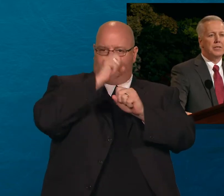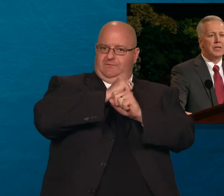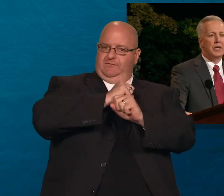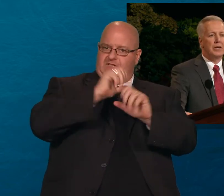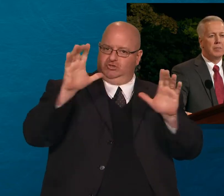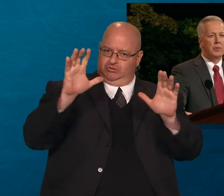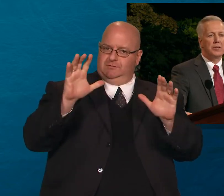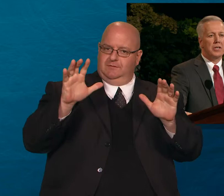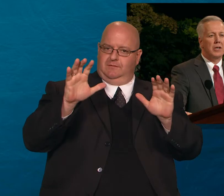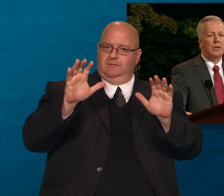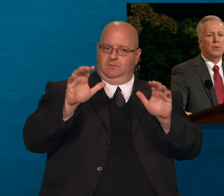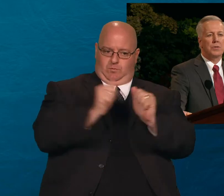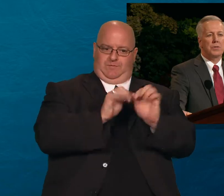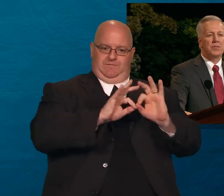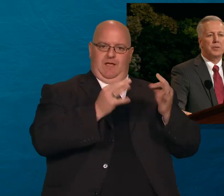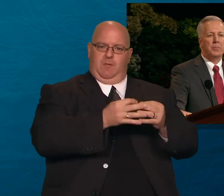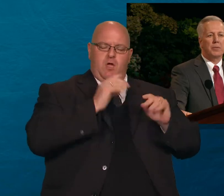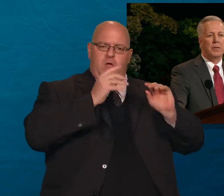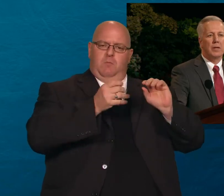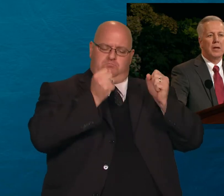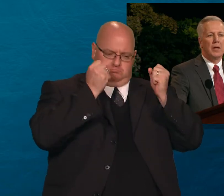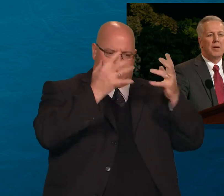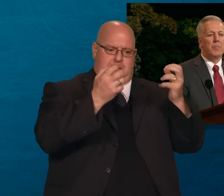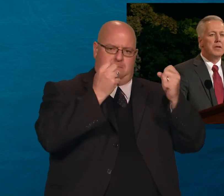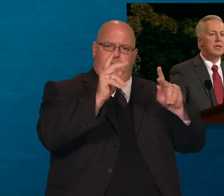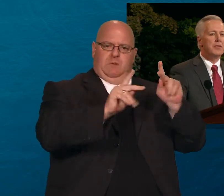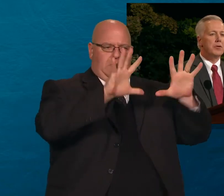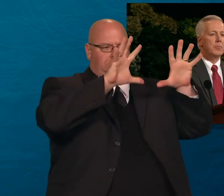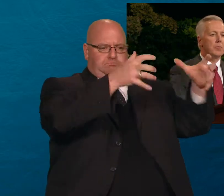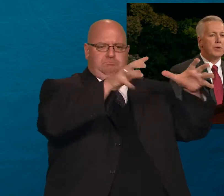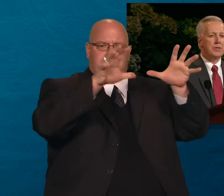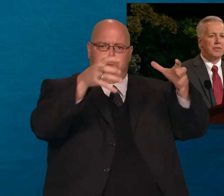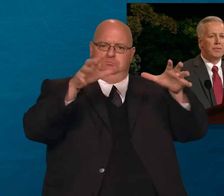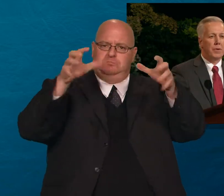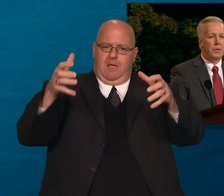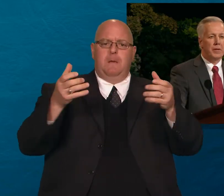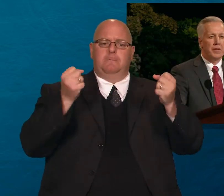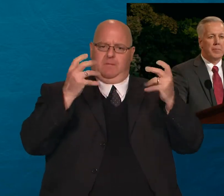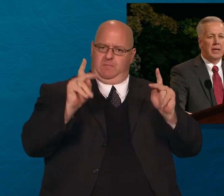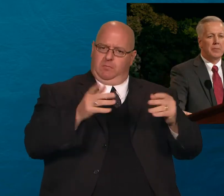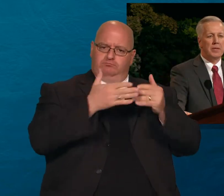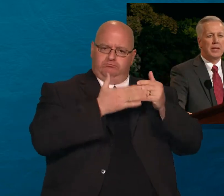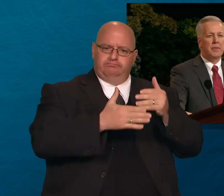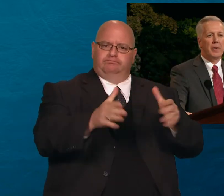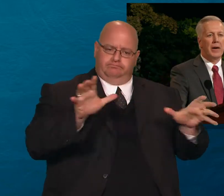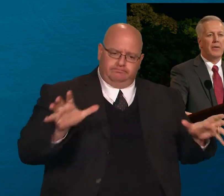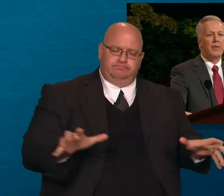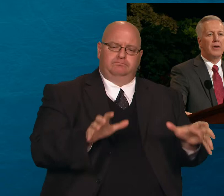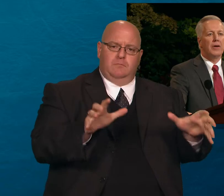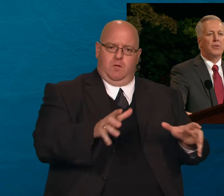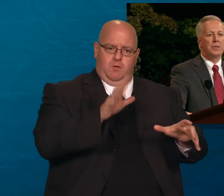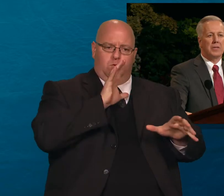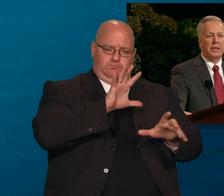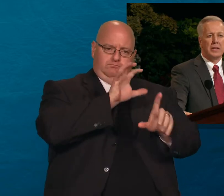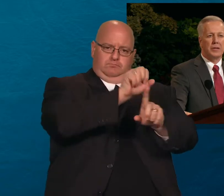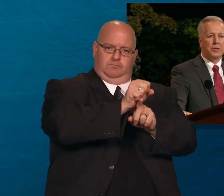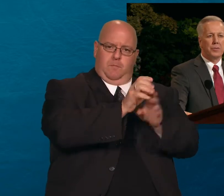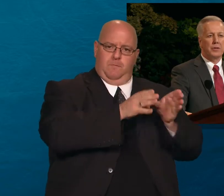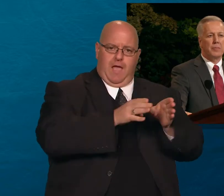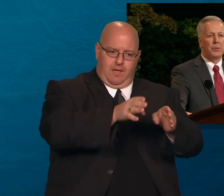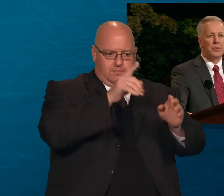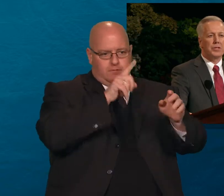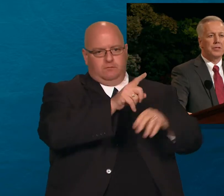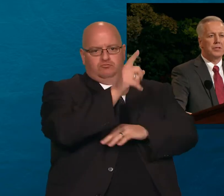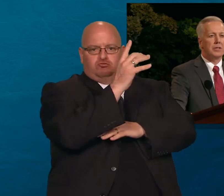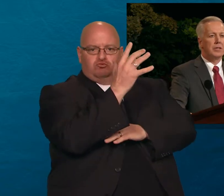where he saw numberless concourses of people, many of whom were pressing forward that they might obtain the path which led under the